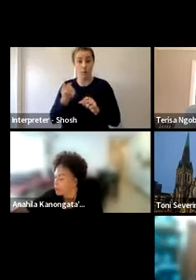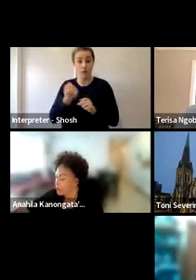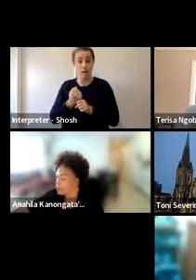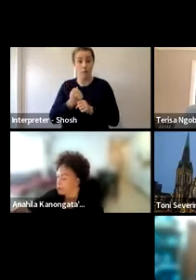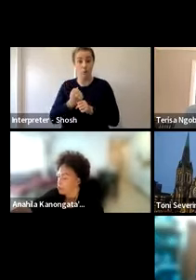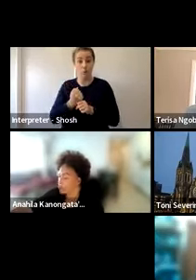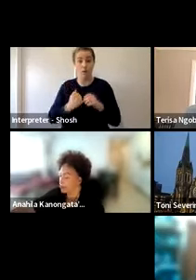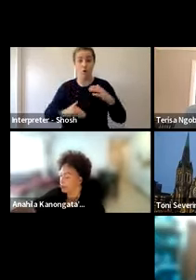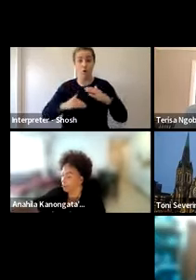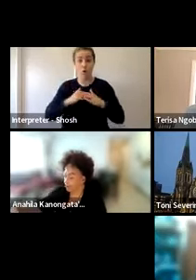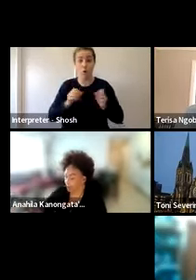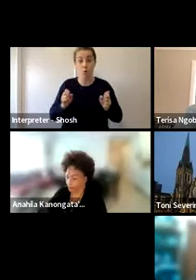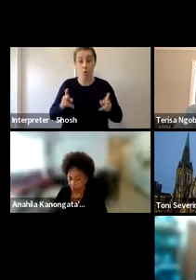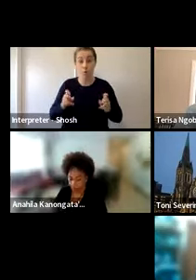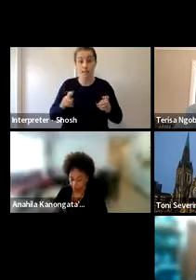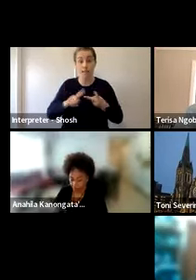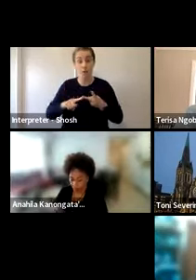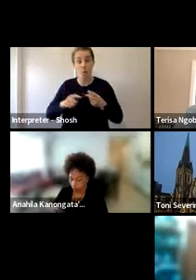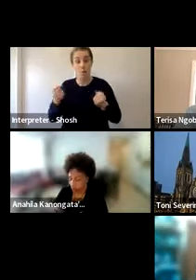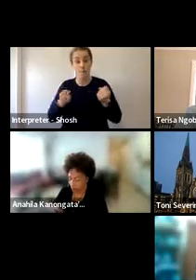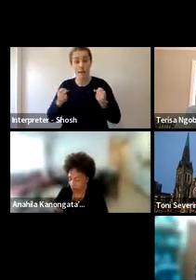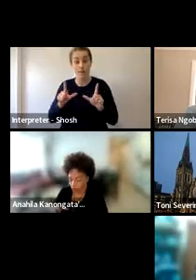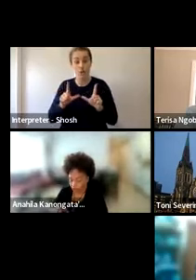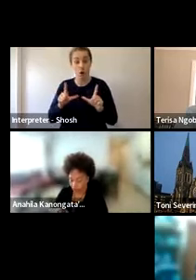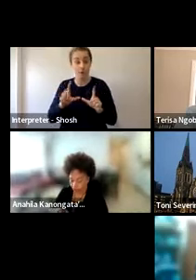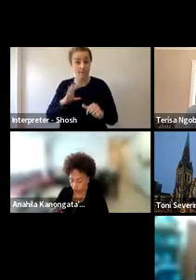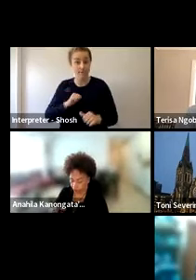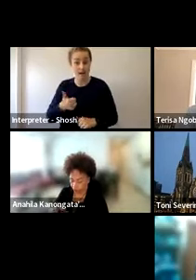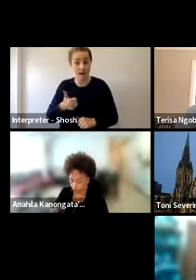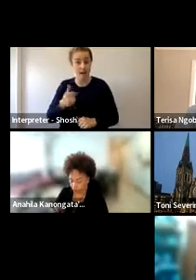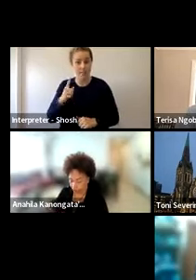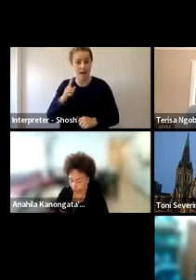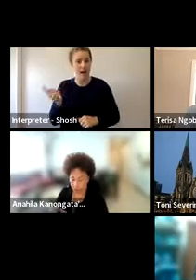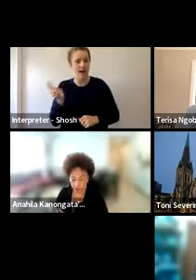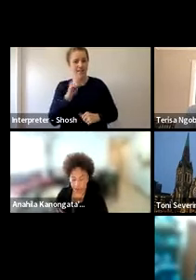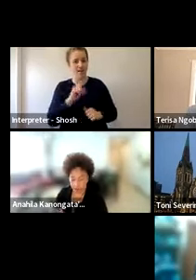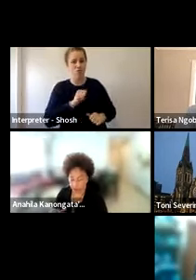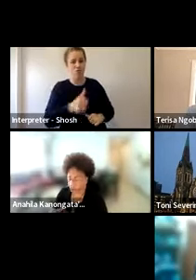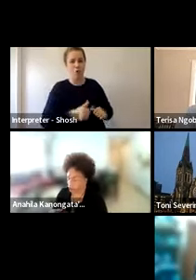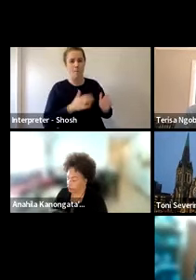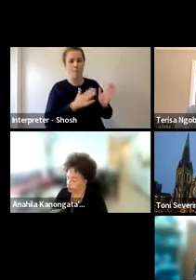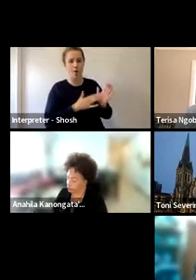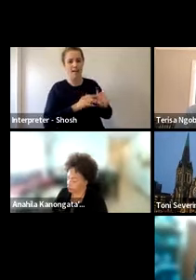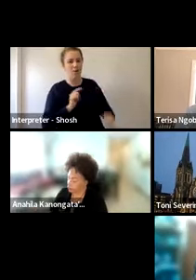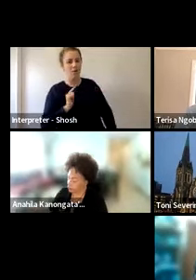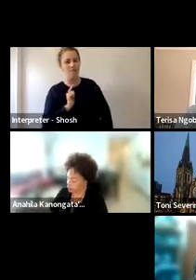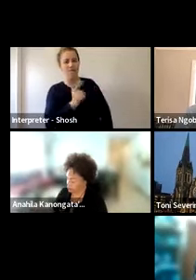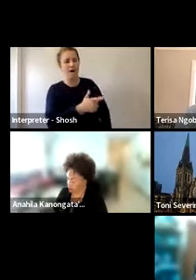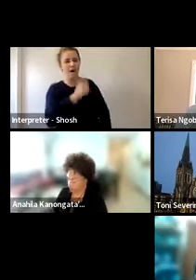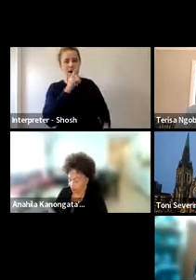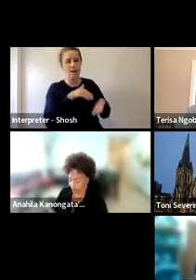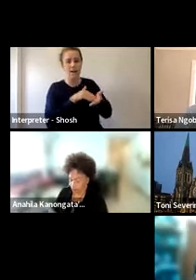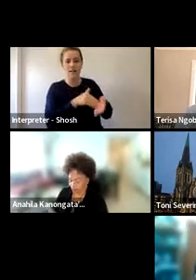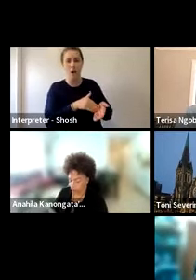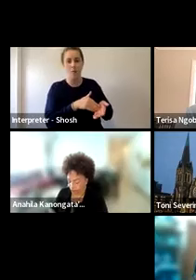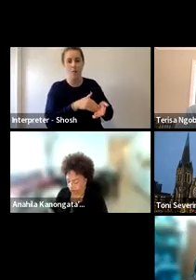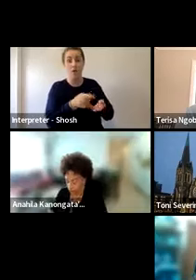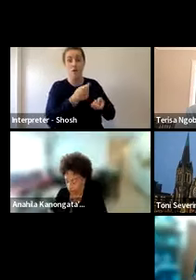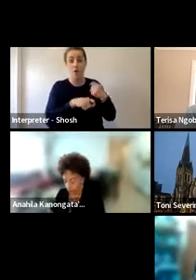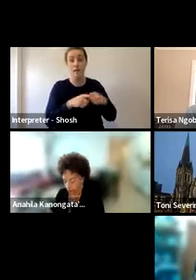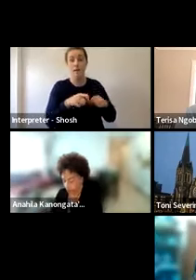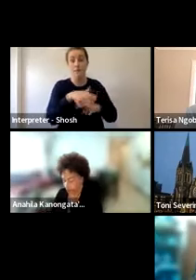mobility or Busset cards, but I can't help people in Monkakino in a rural. So people then suddenly become